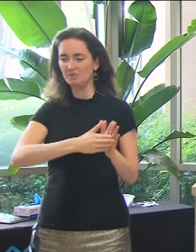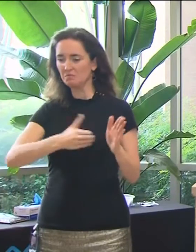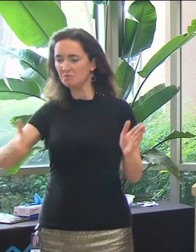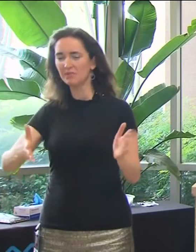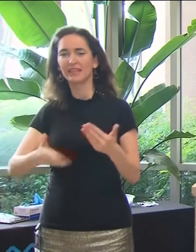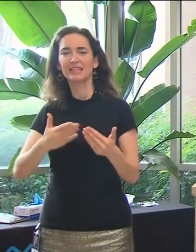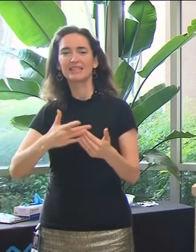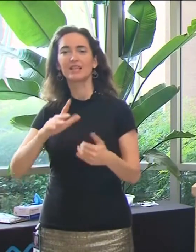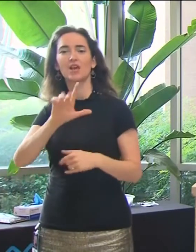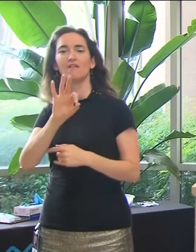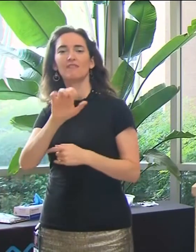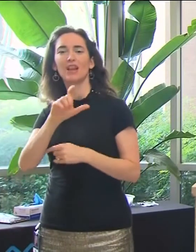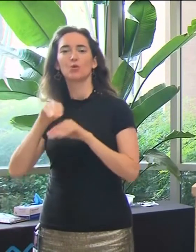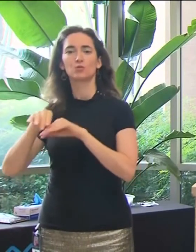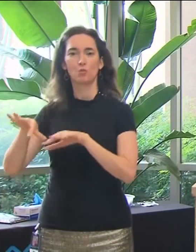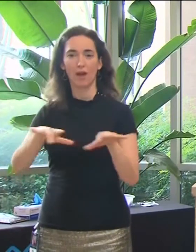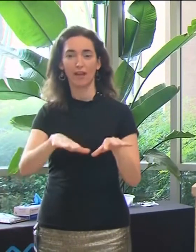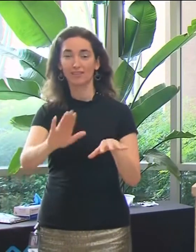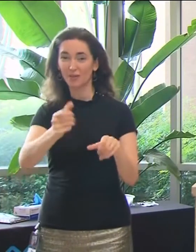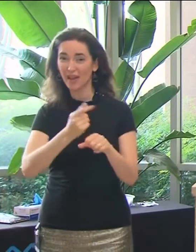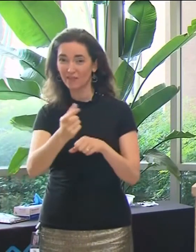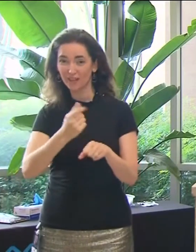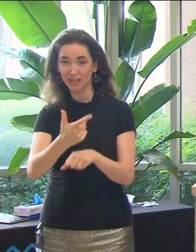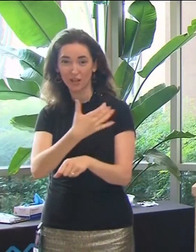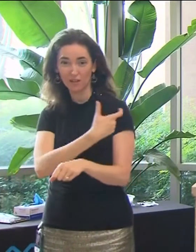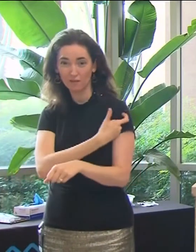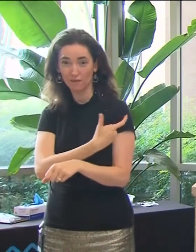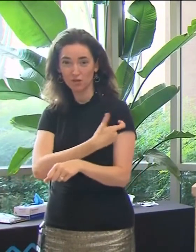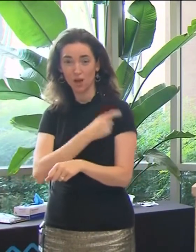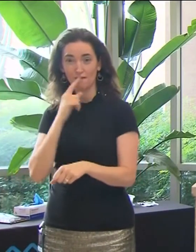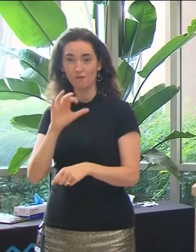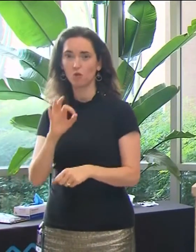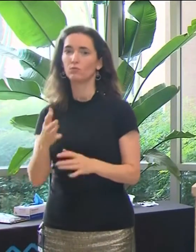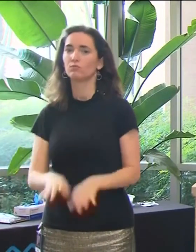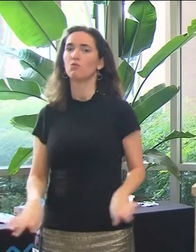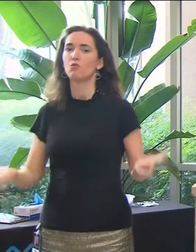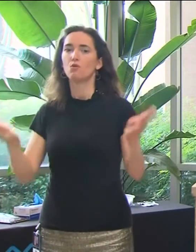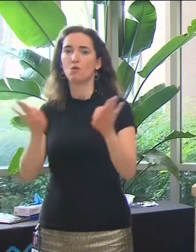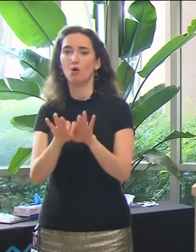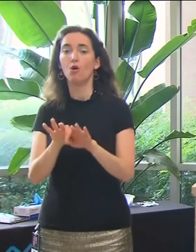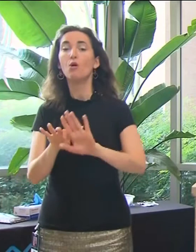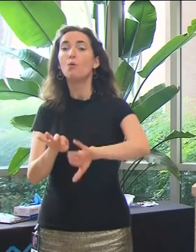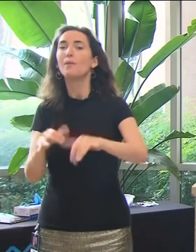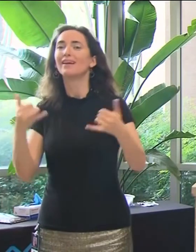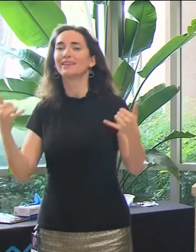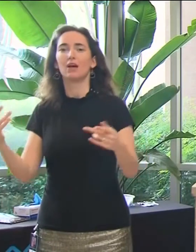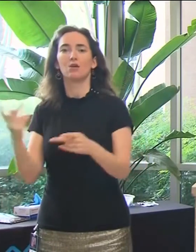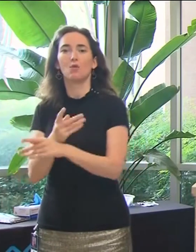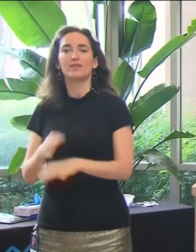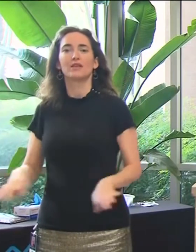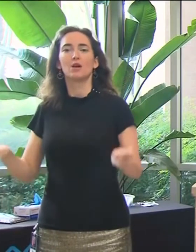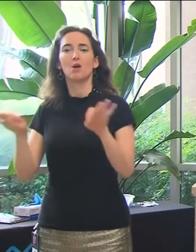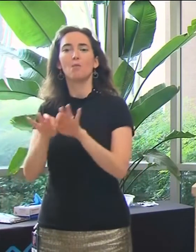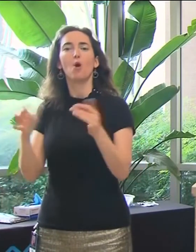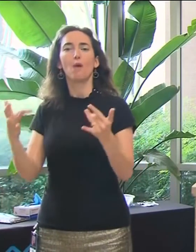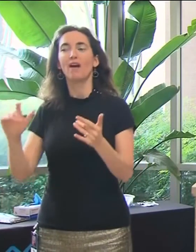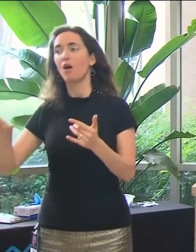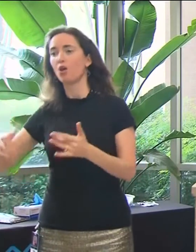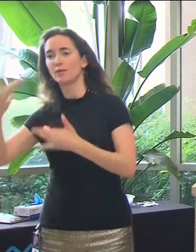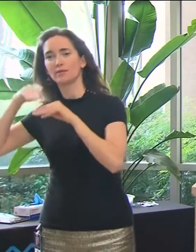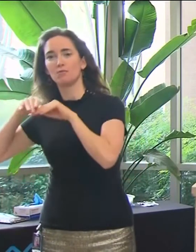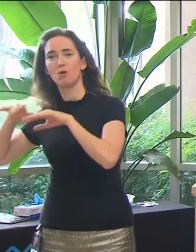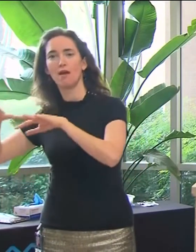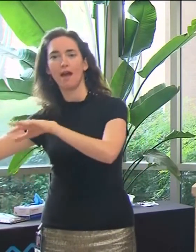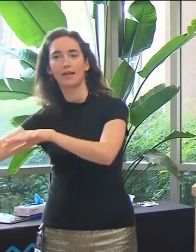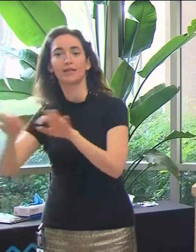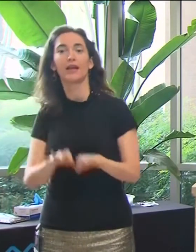is incredibly important every year. It is more important during a pandemic like we're experiencing right now,